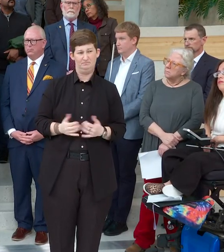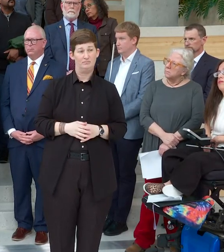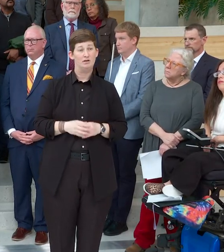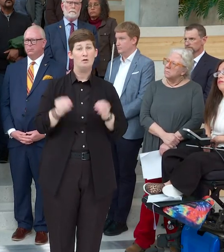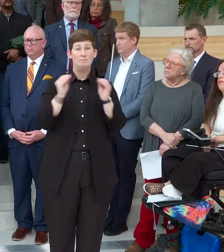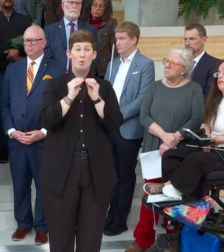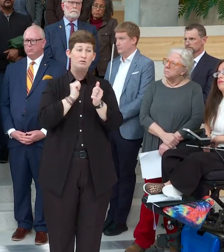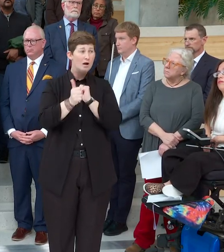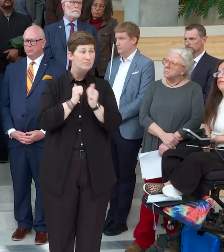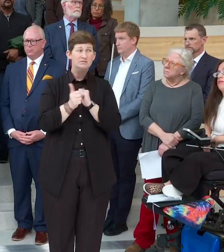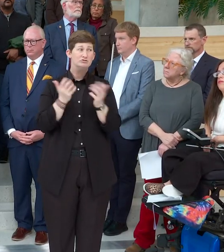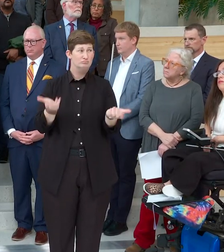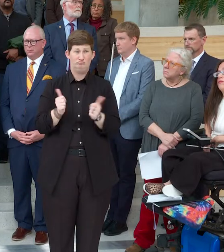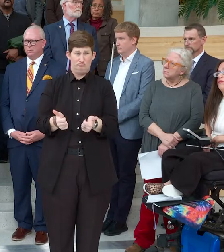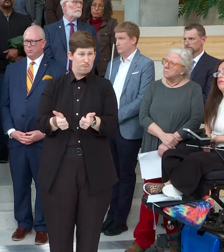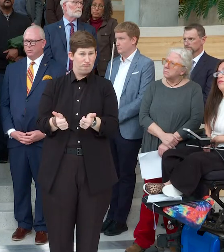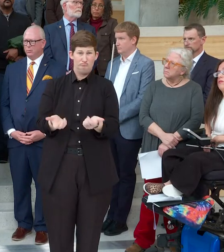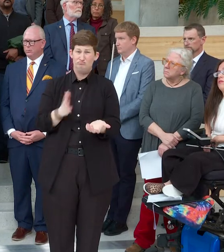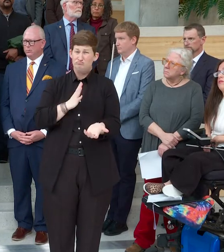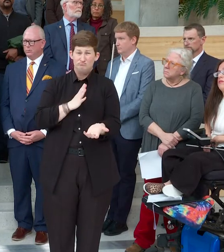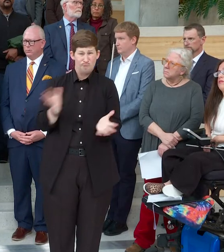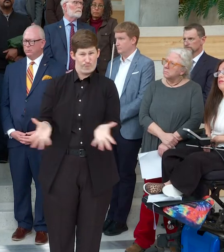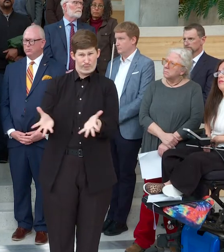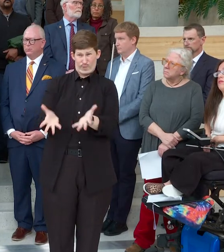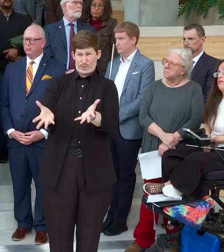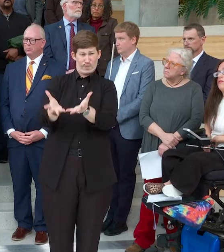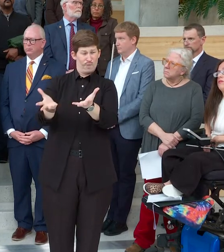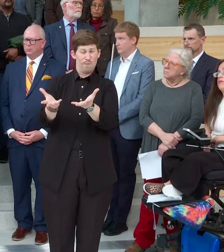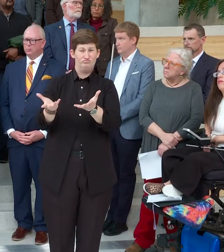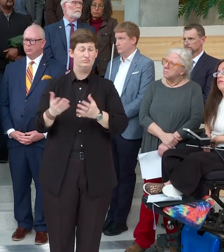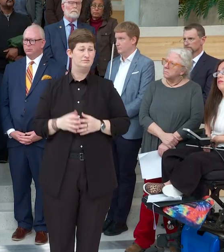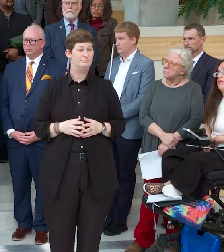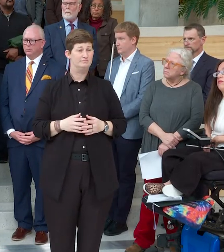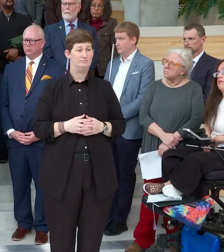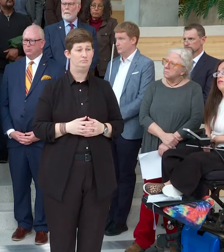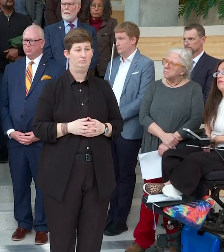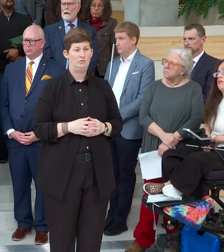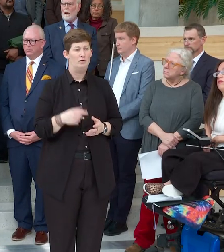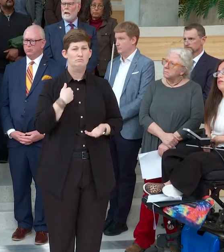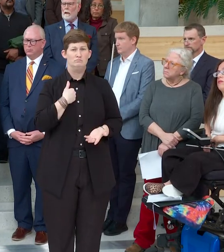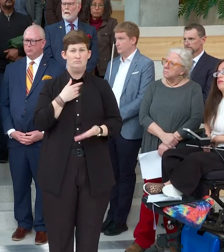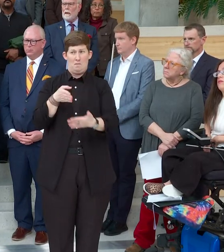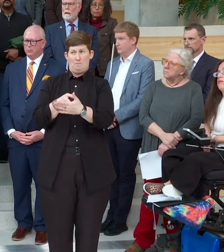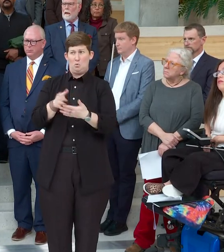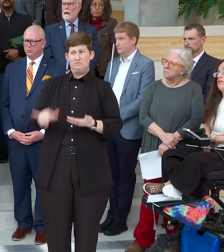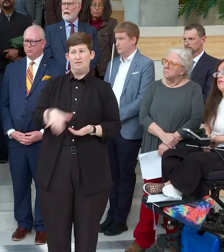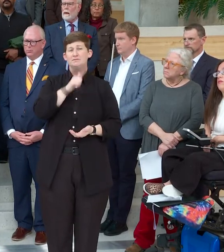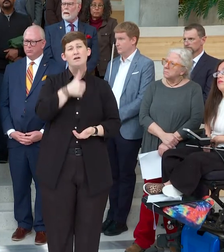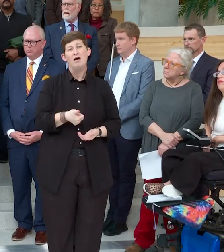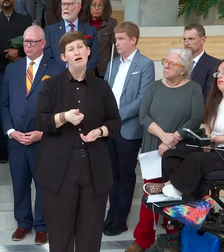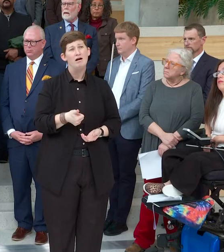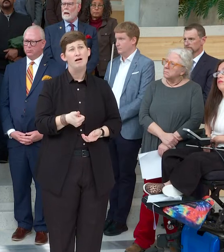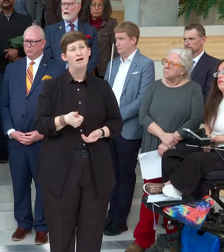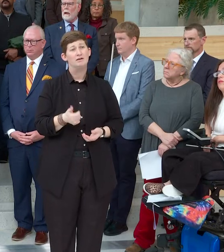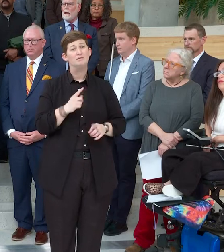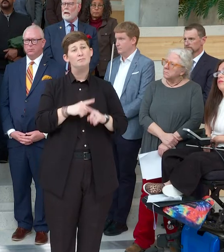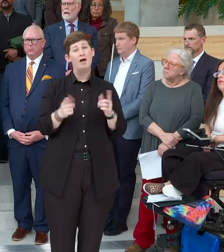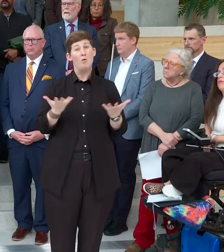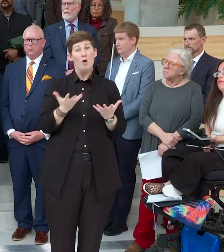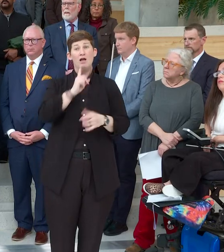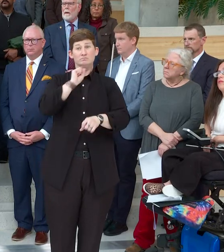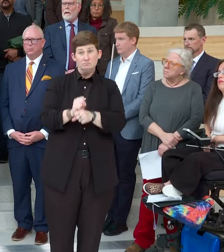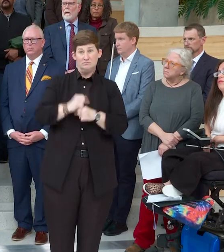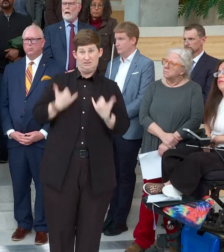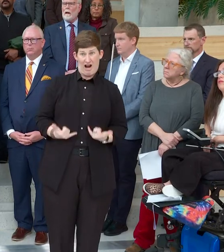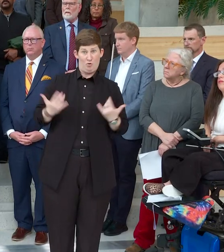rideshare market, there's not a single person out there that will oppose it. But the reality is that these